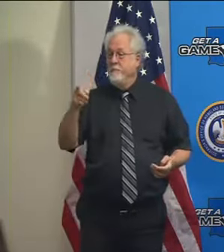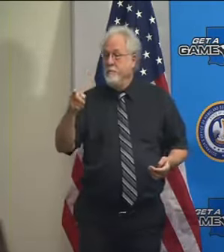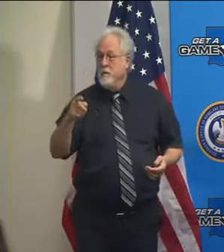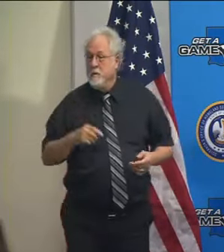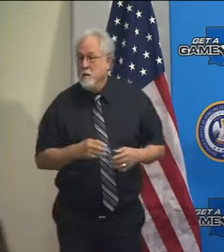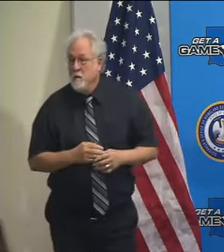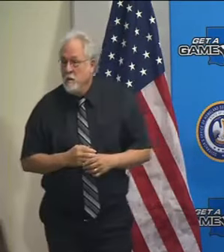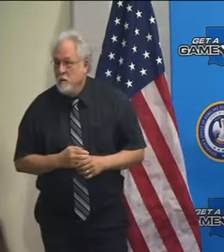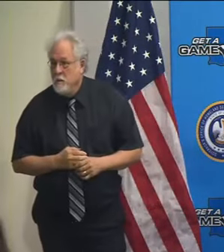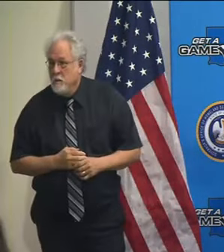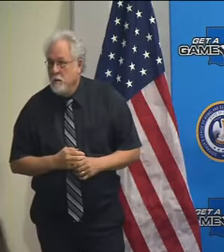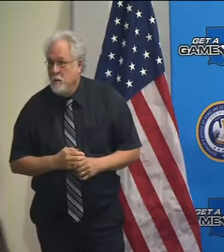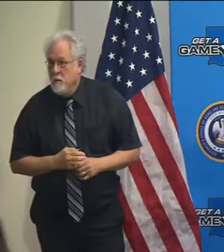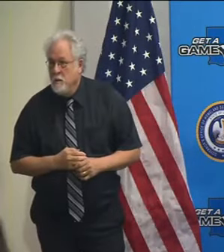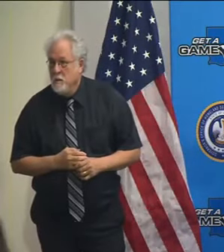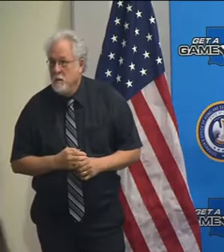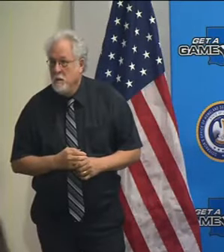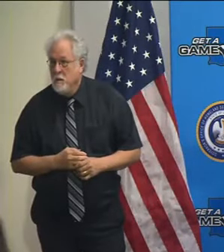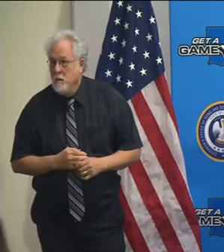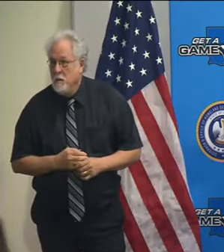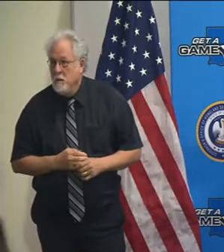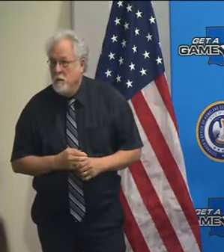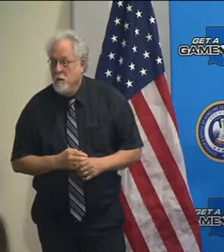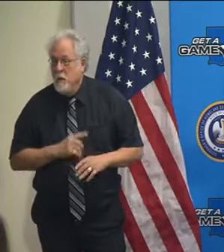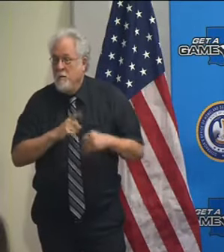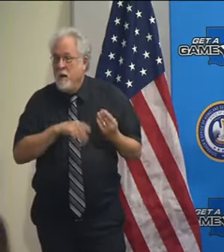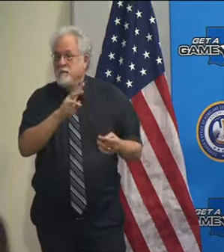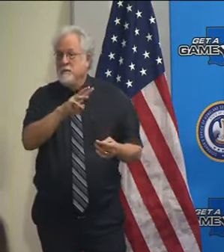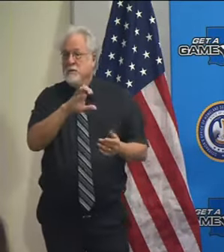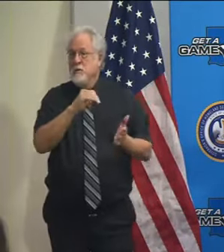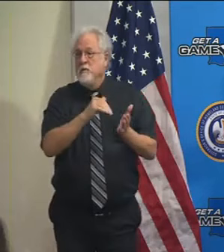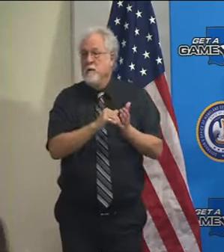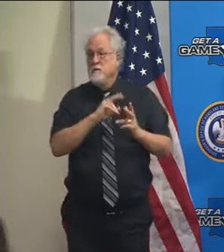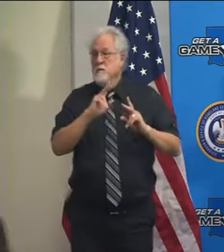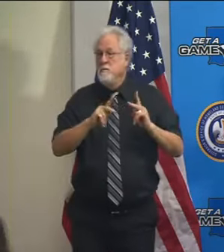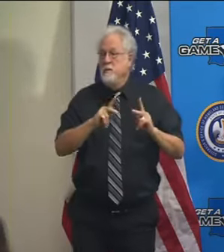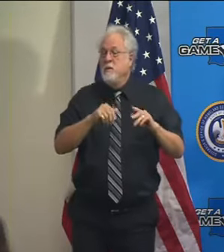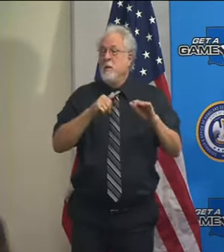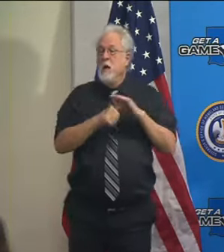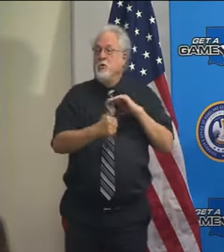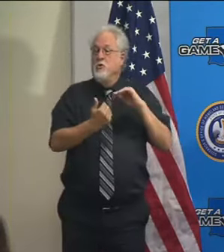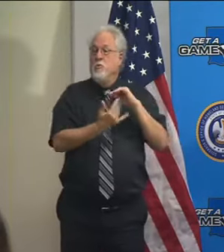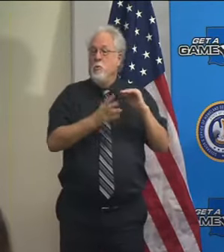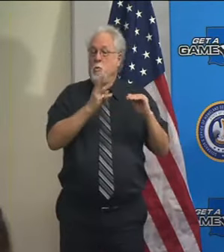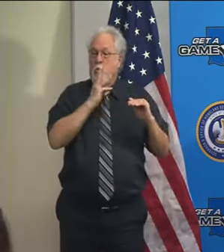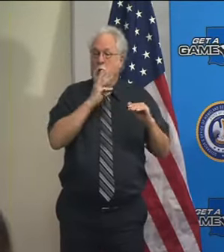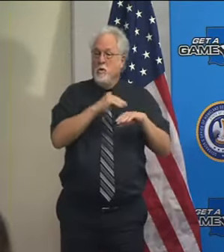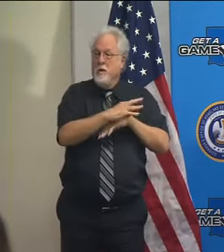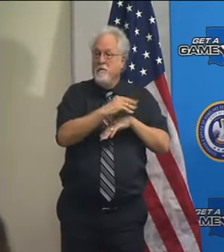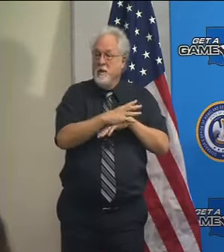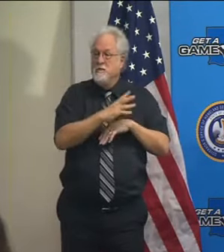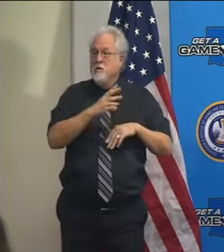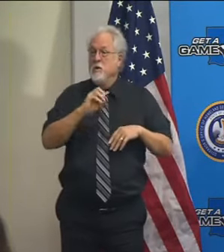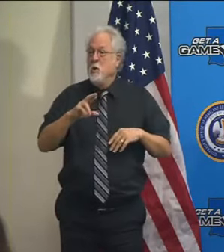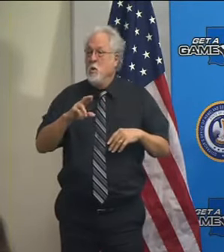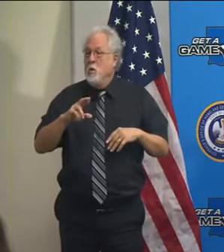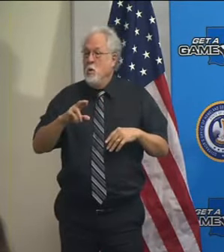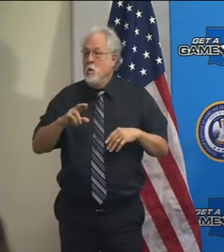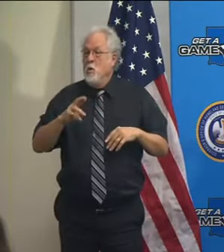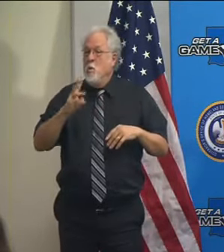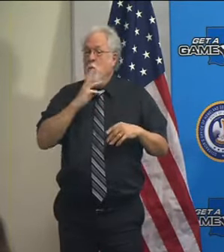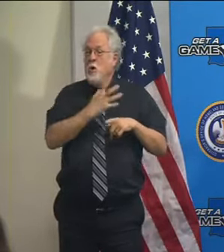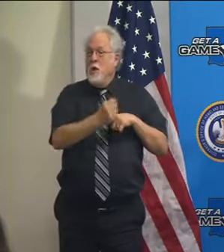Governor, as of this morning, almost 600,000 people were either under a boil water advisory or under their water